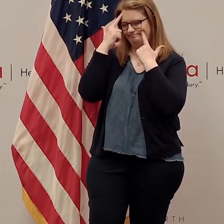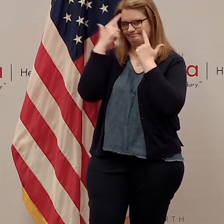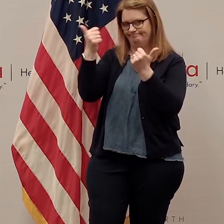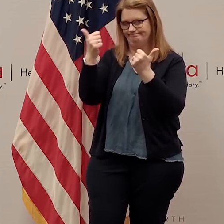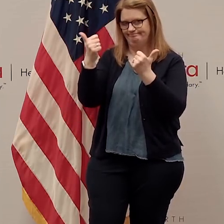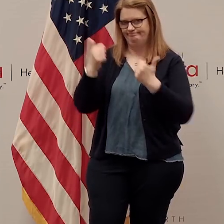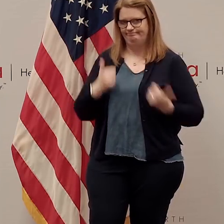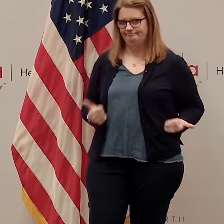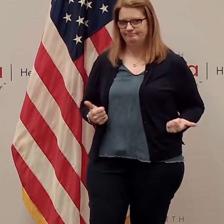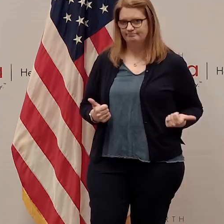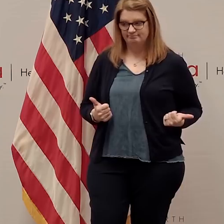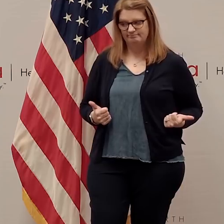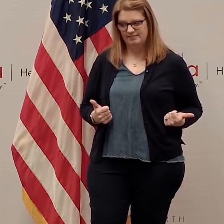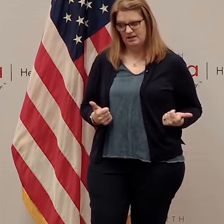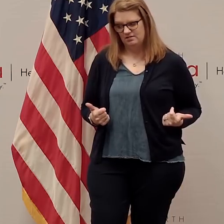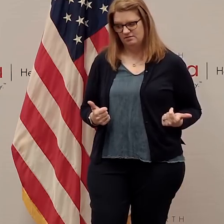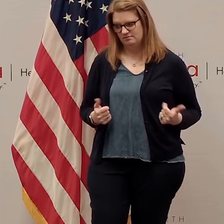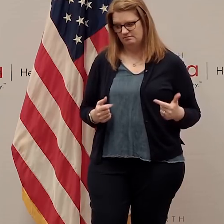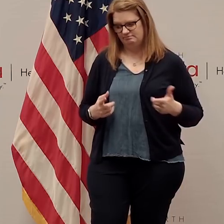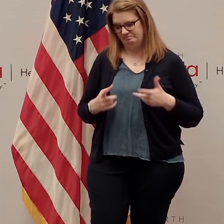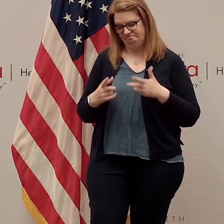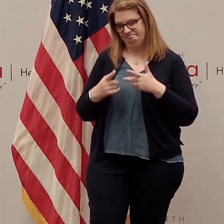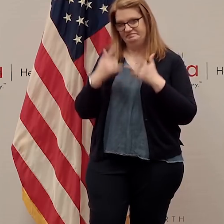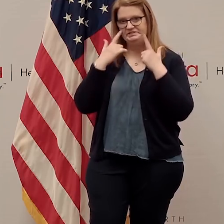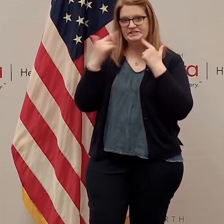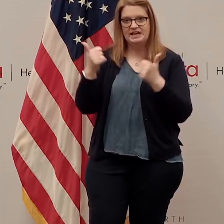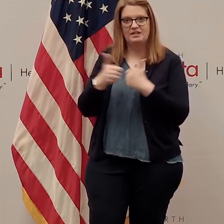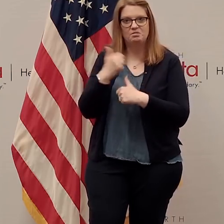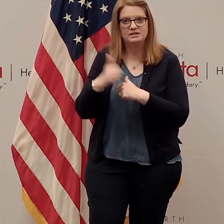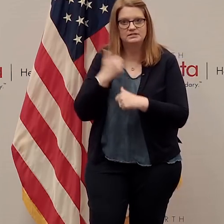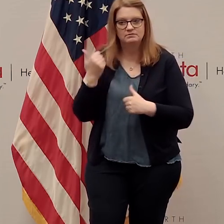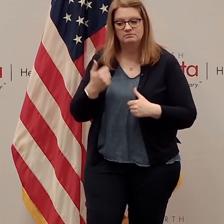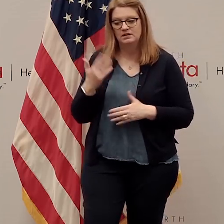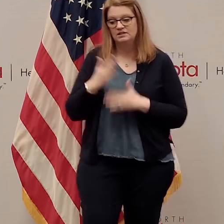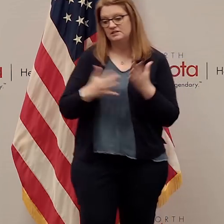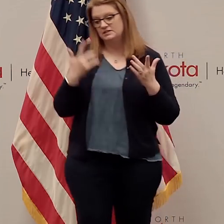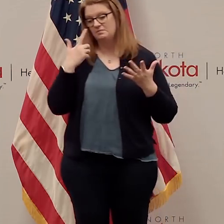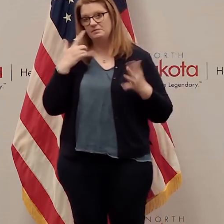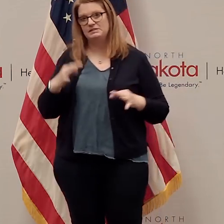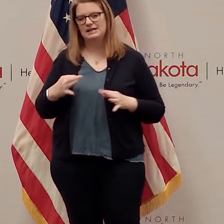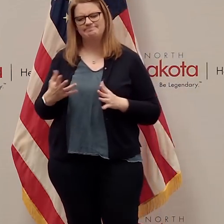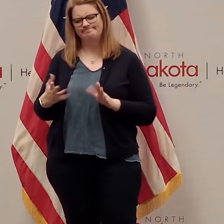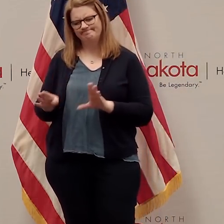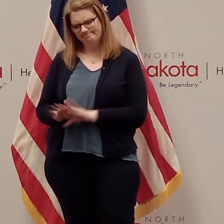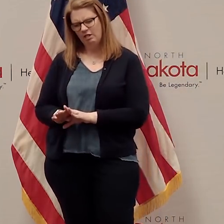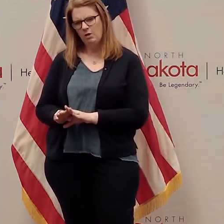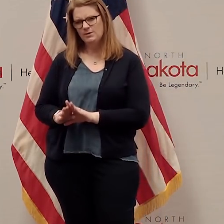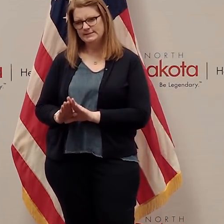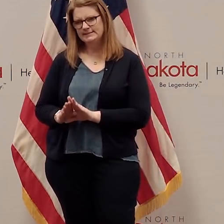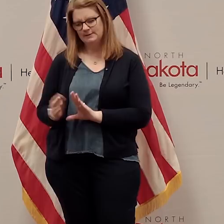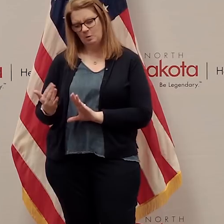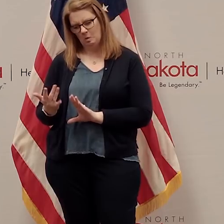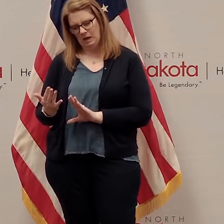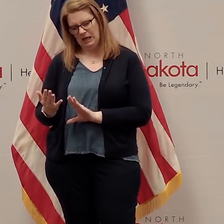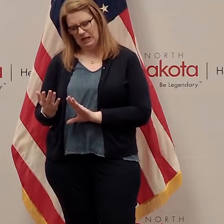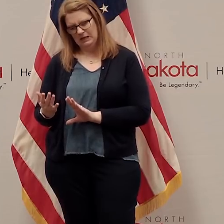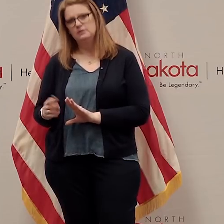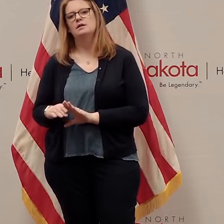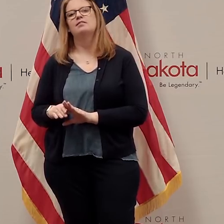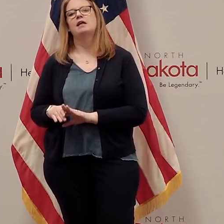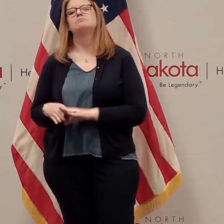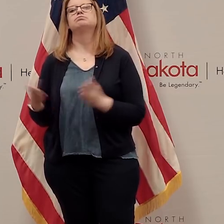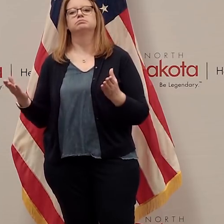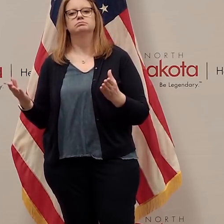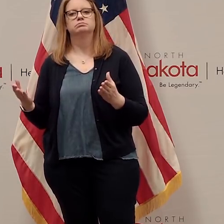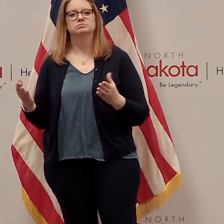they reopen for themselves, their team members, and their customers. And some may choose to not reopen, some may choose to open, but that's up to the business owners. And